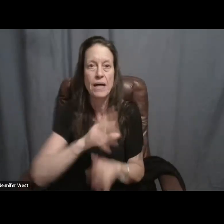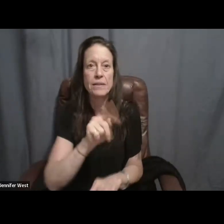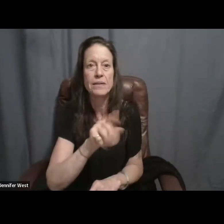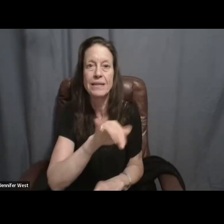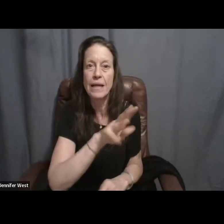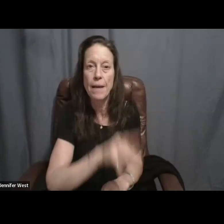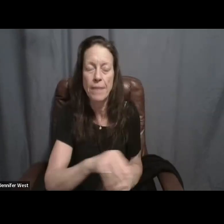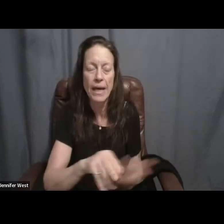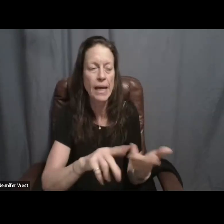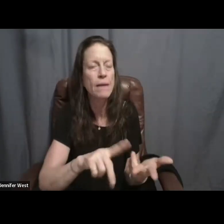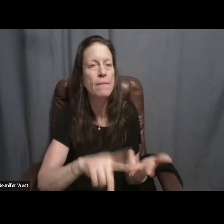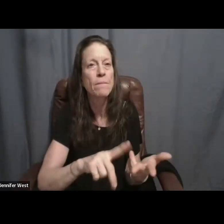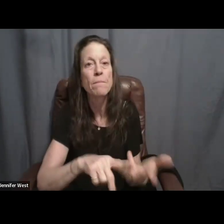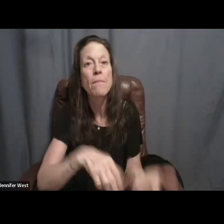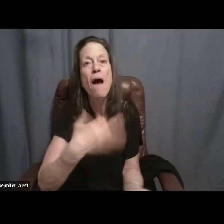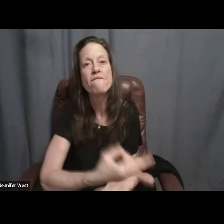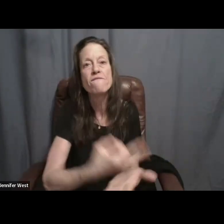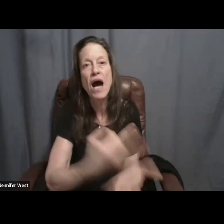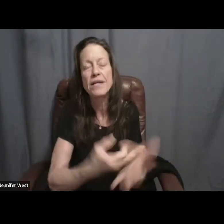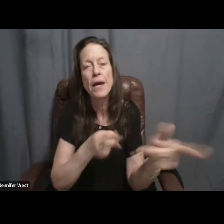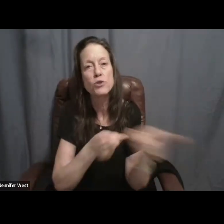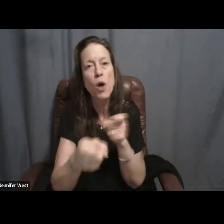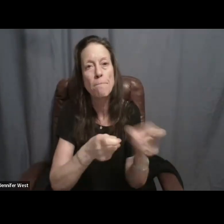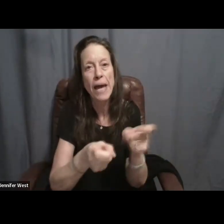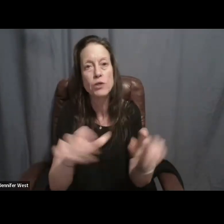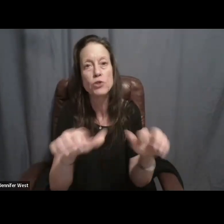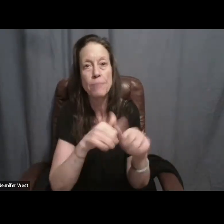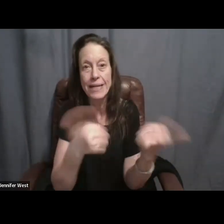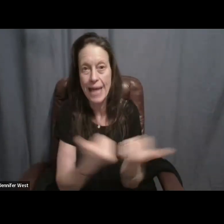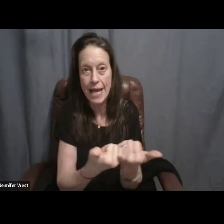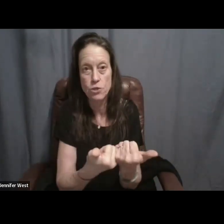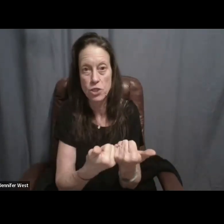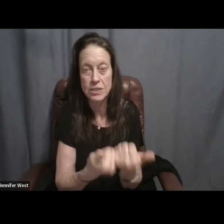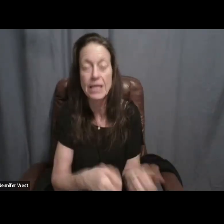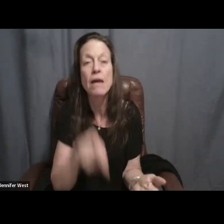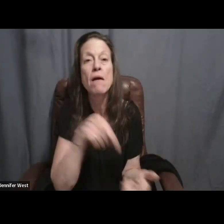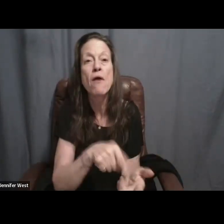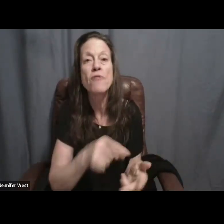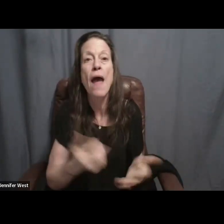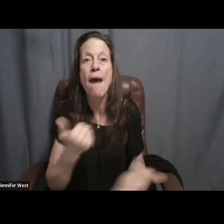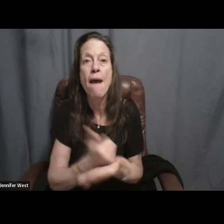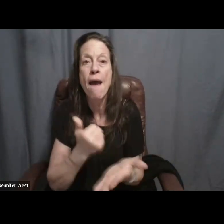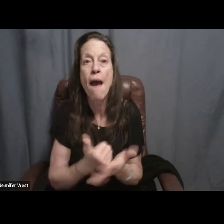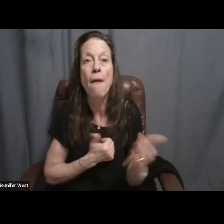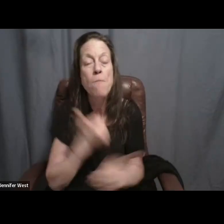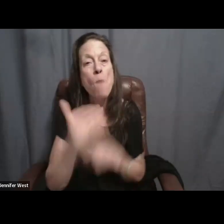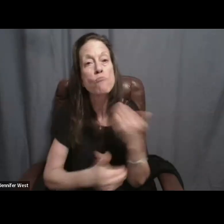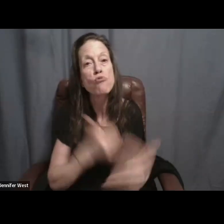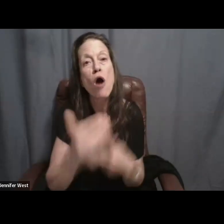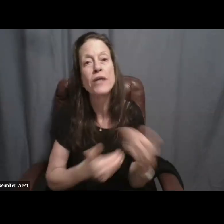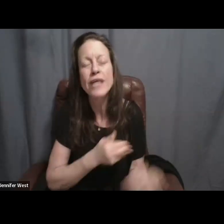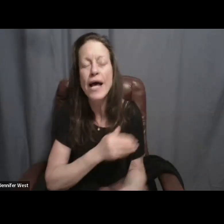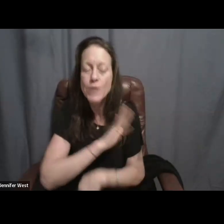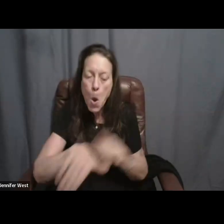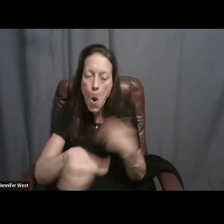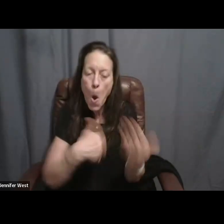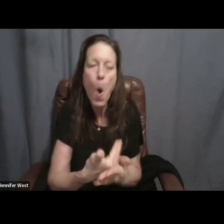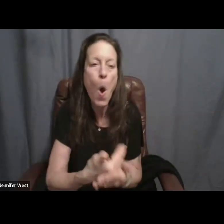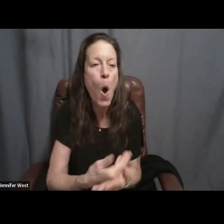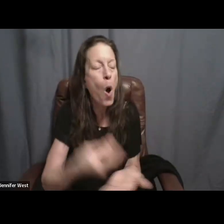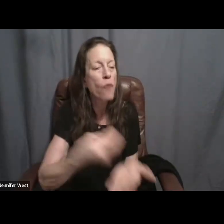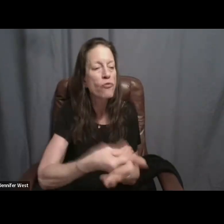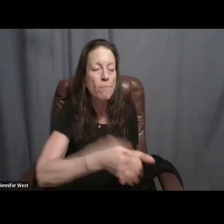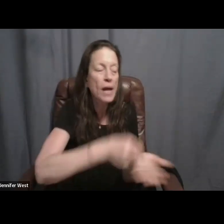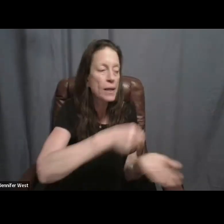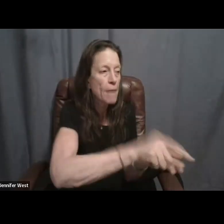else. We also have the financial management agency, which also helps process all of these different payments and make sure that people get